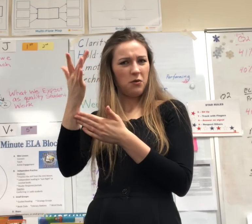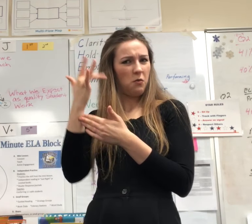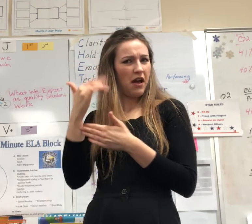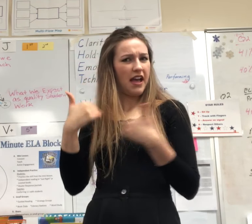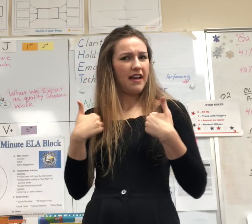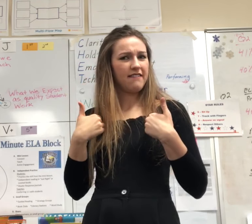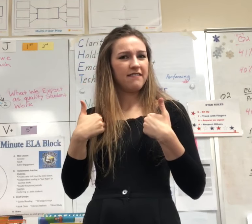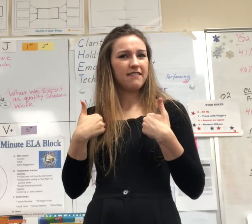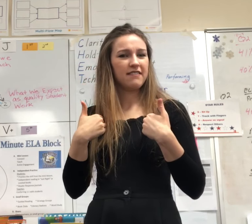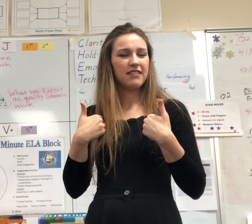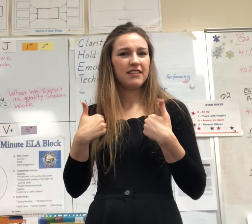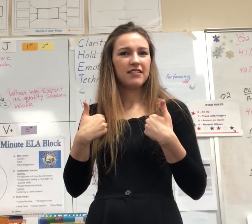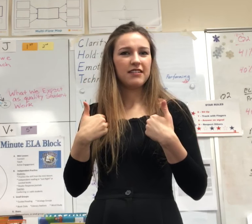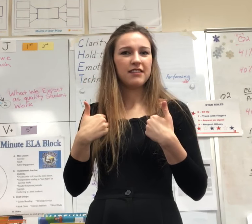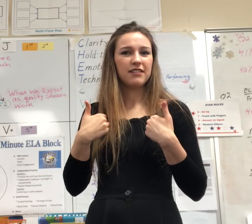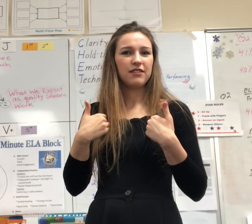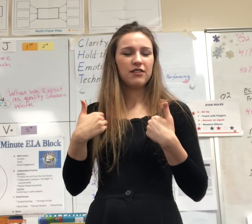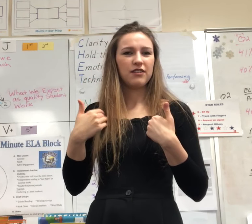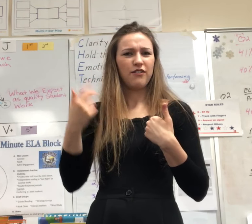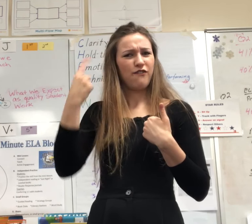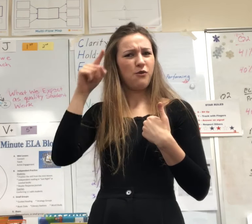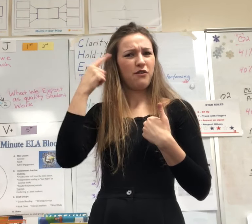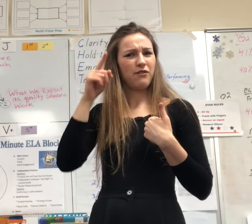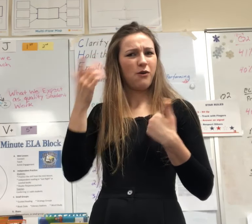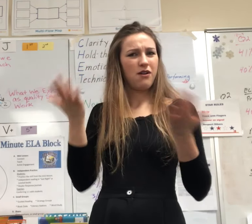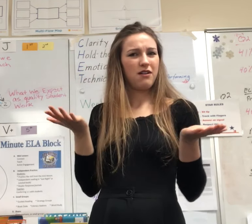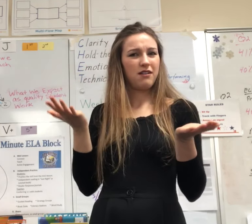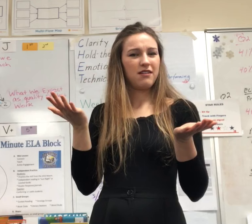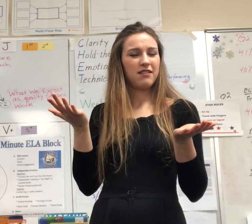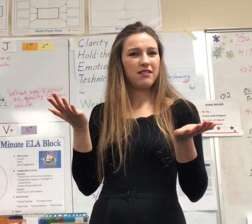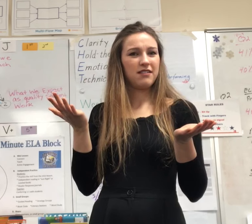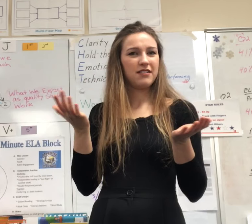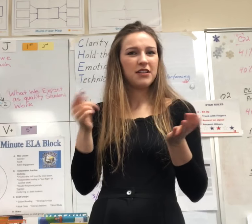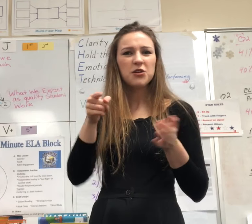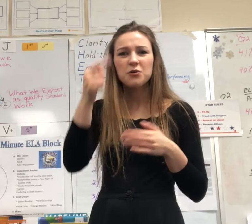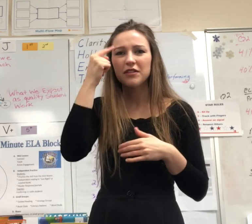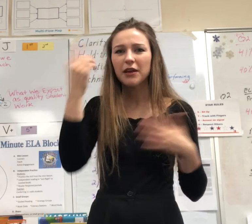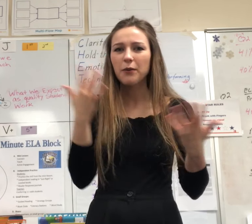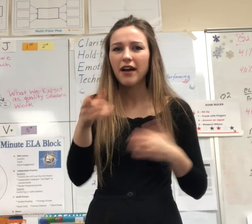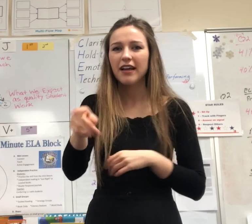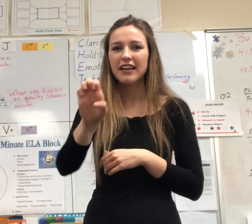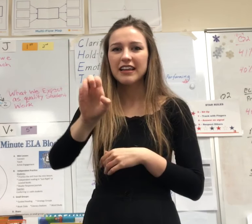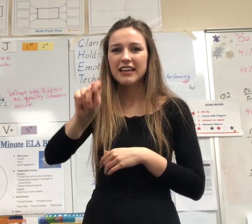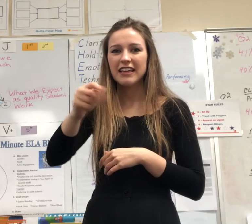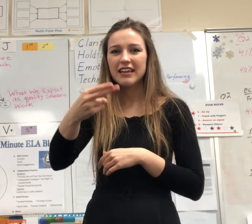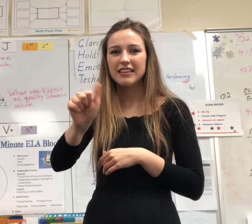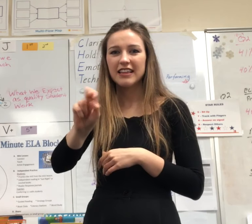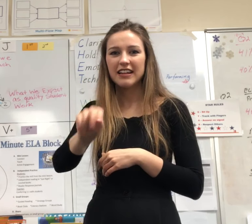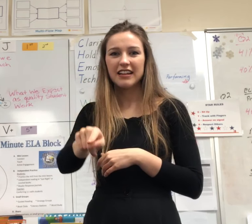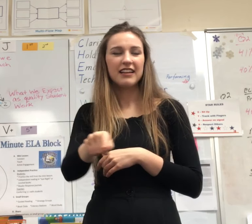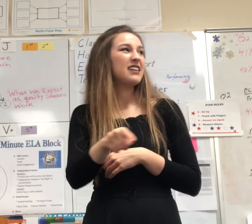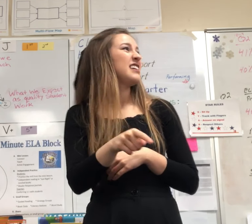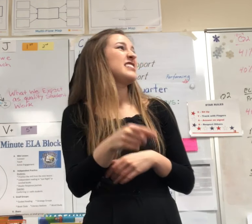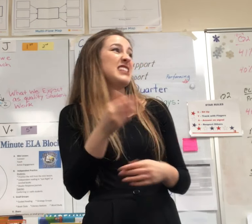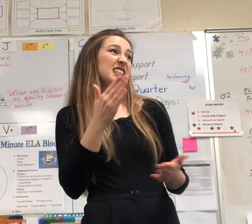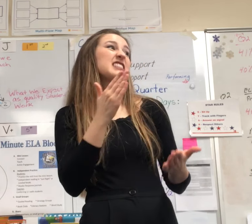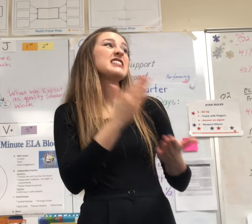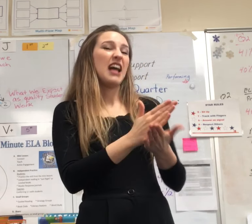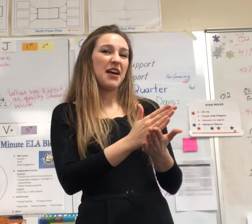vehicle move? What's the bookend for? What do you think, Ethan? Stop it. To stop what? The